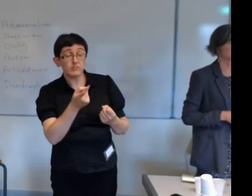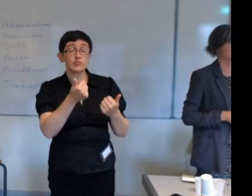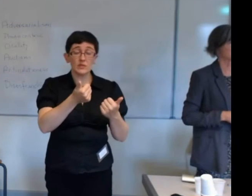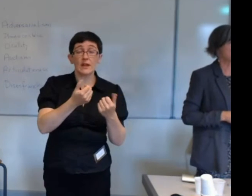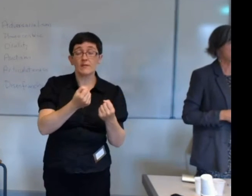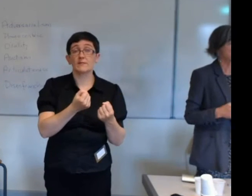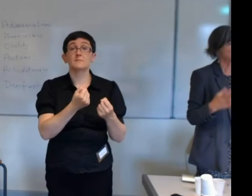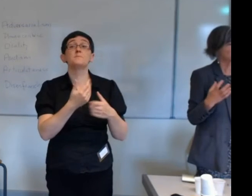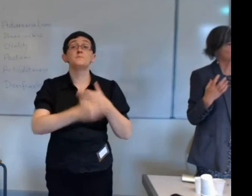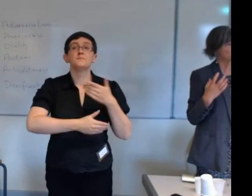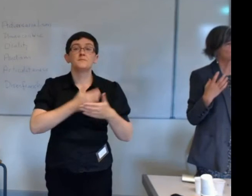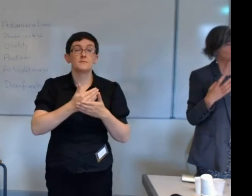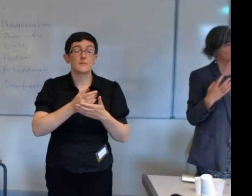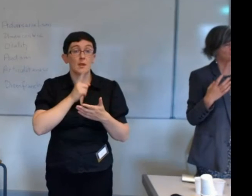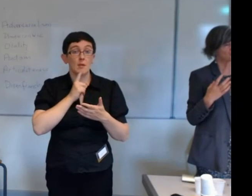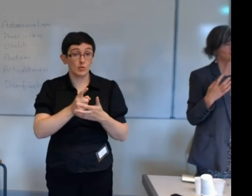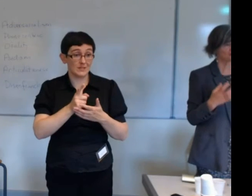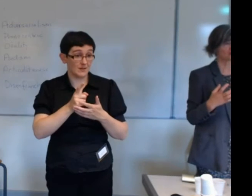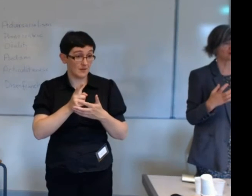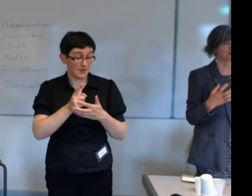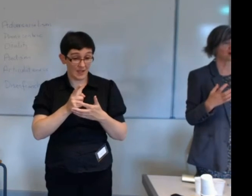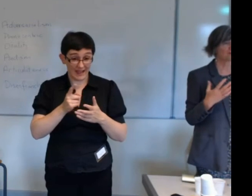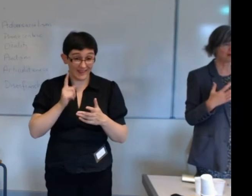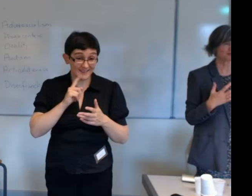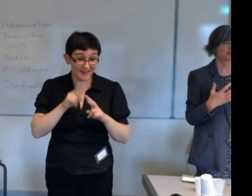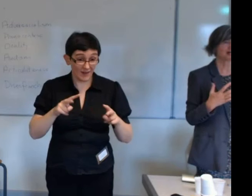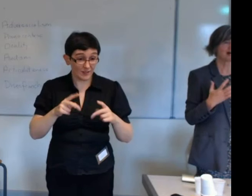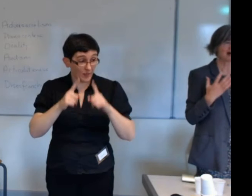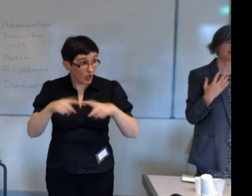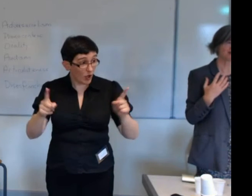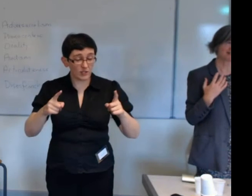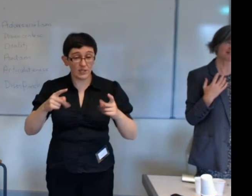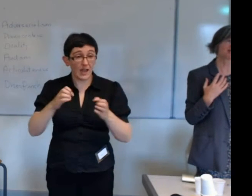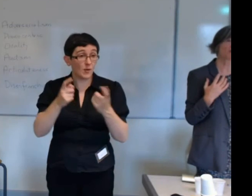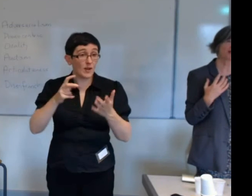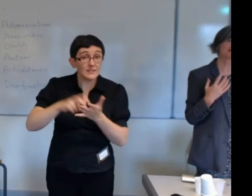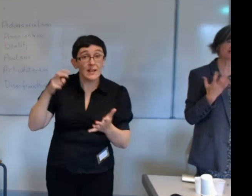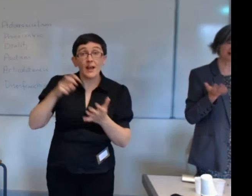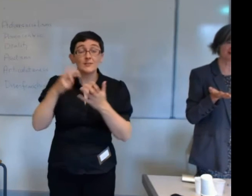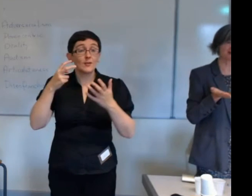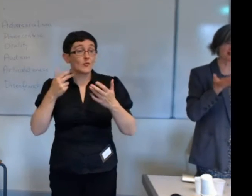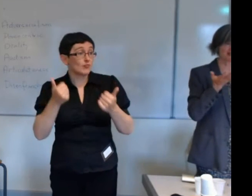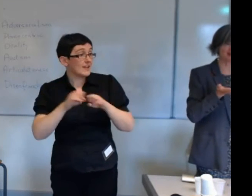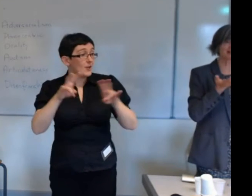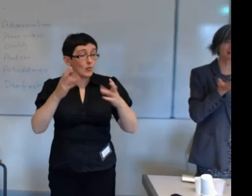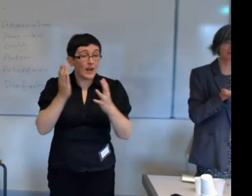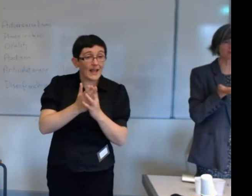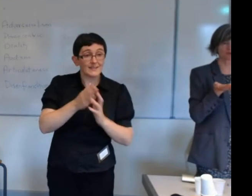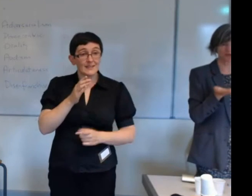we have the things. But there was such euphoria about having this equality of access to that simple piece